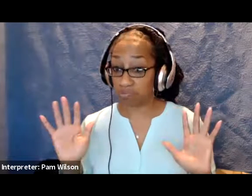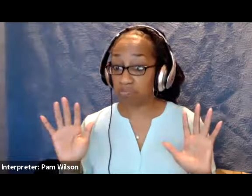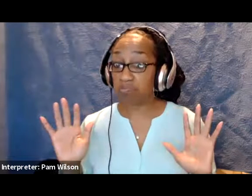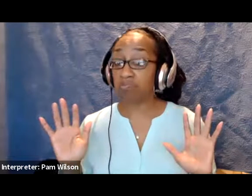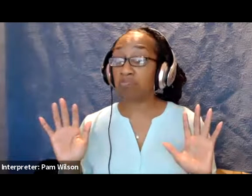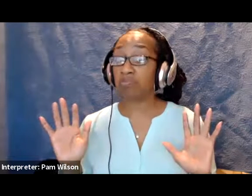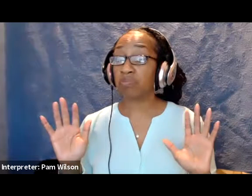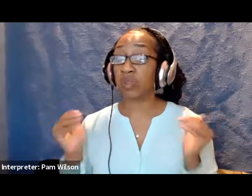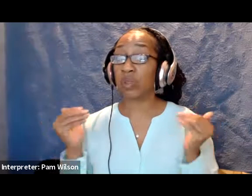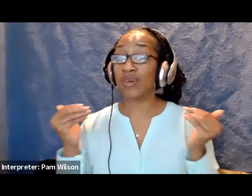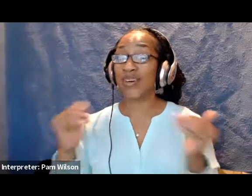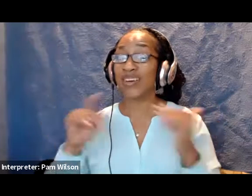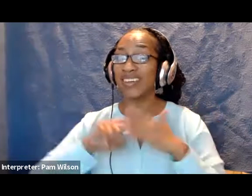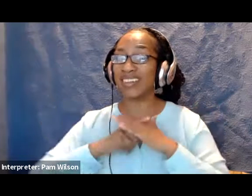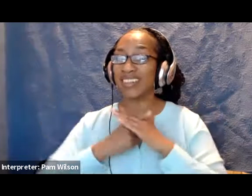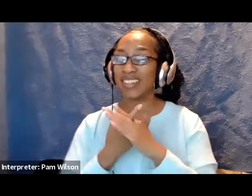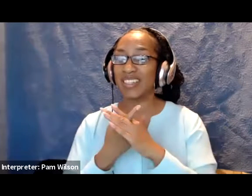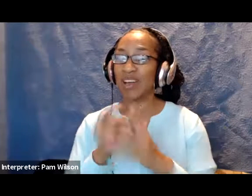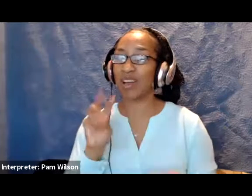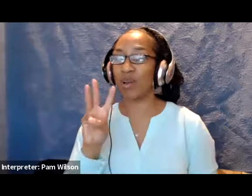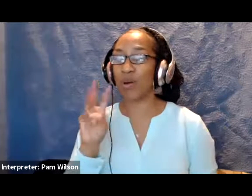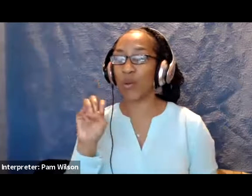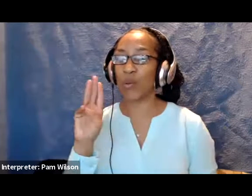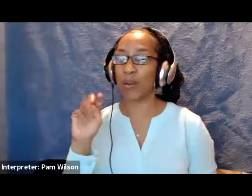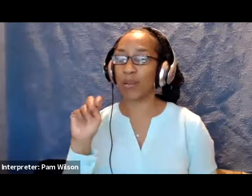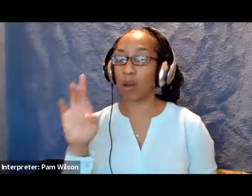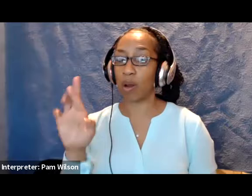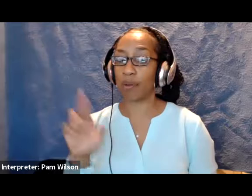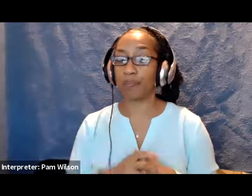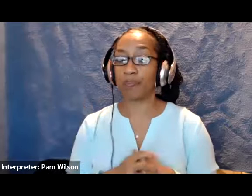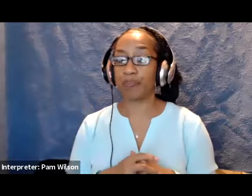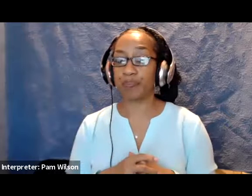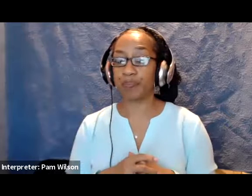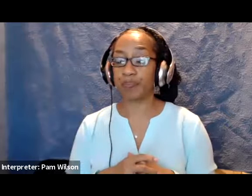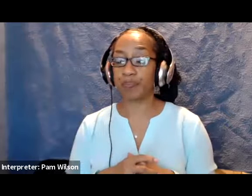your webinar. All right, so